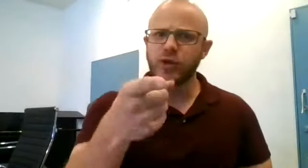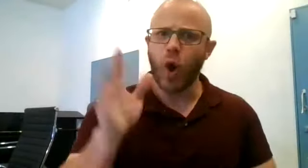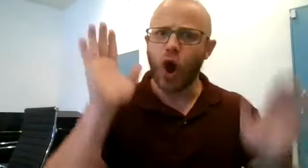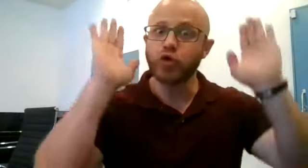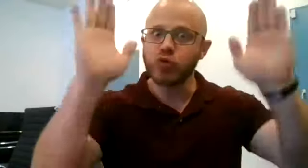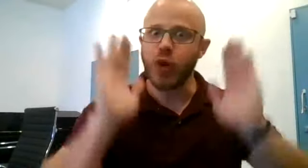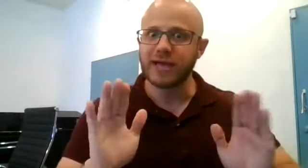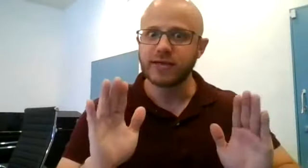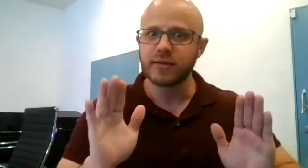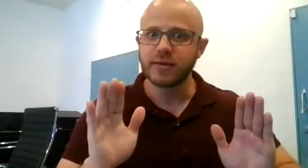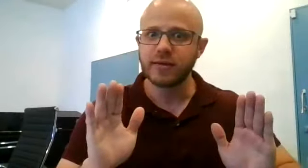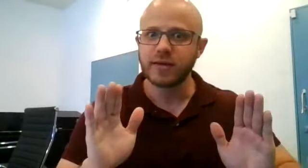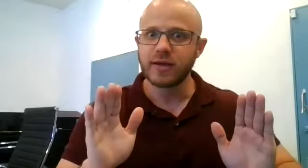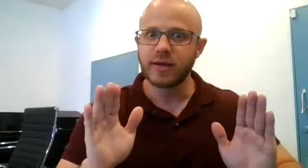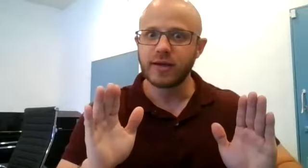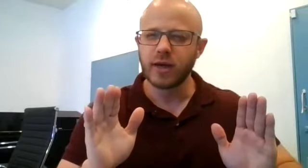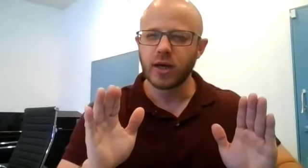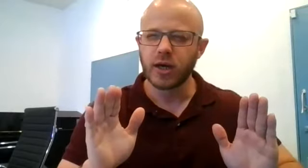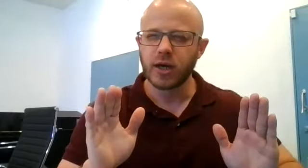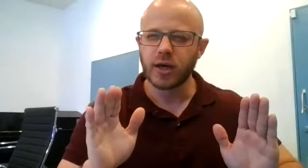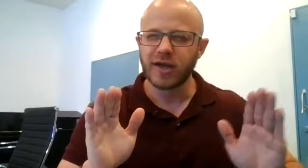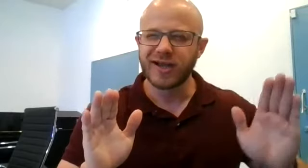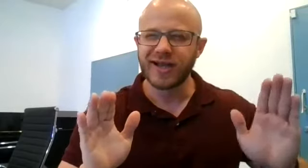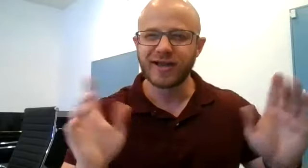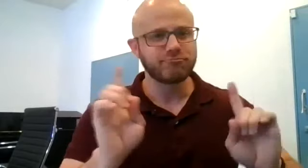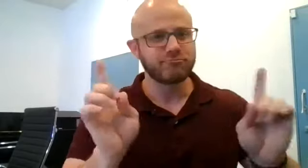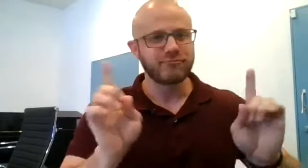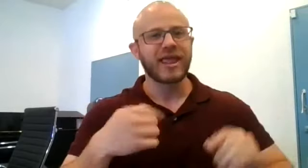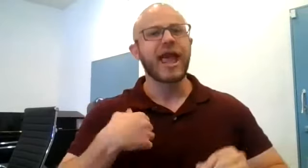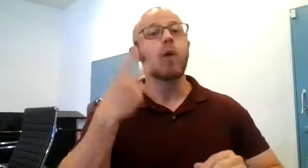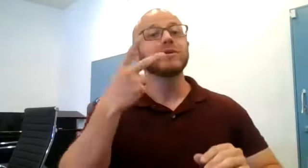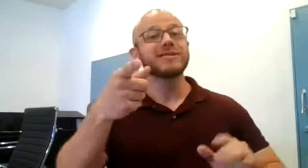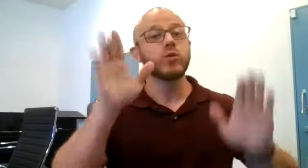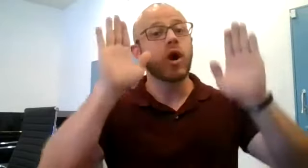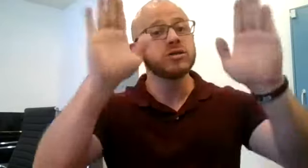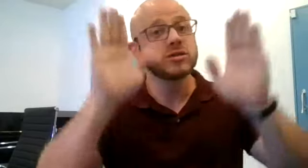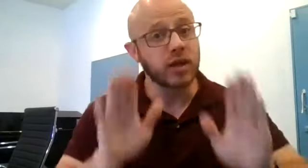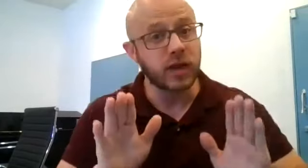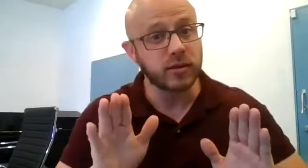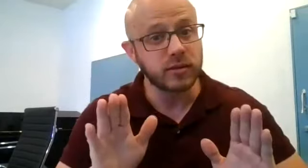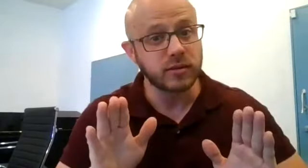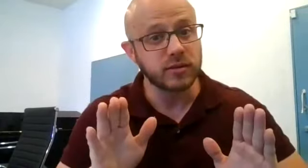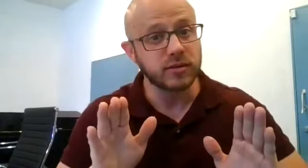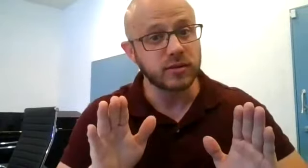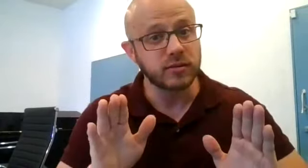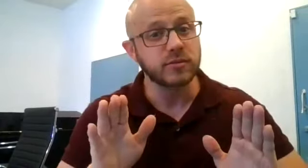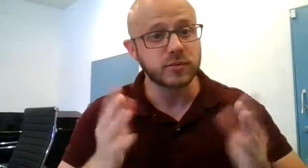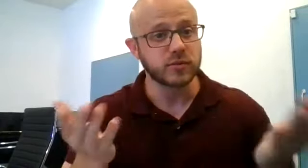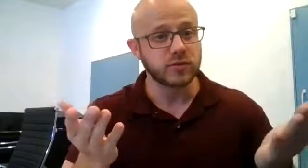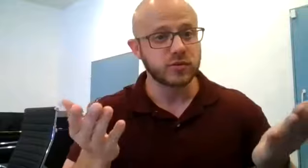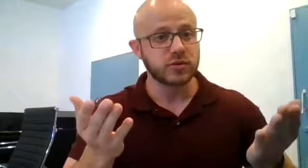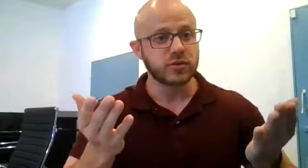I will see you great. No, you don't say that. So you know it's not great. I will see you on Sunday. Makes sense, right?